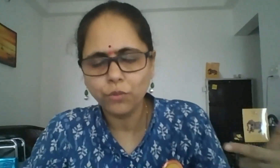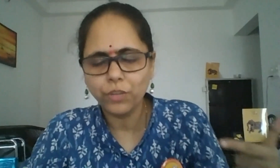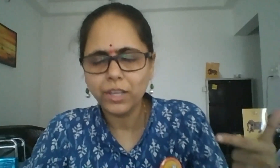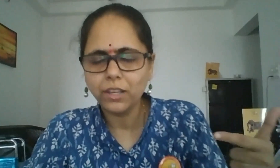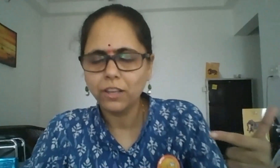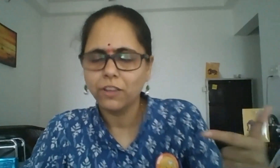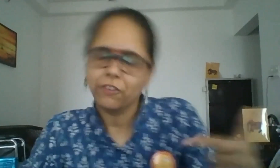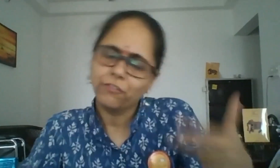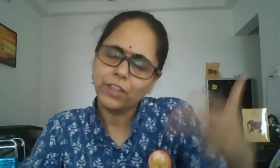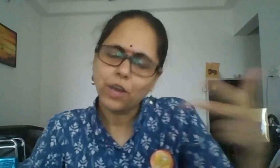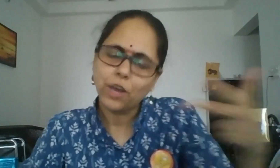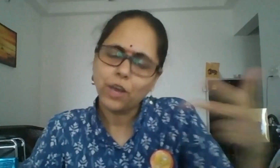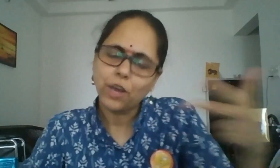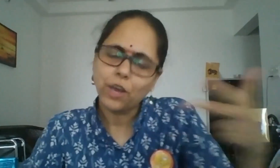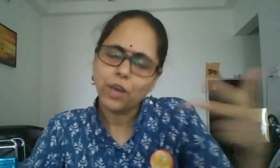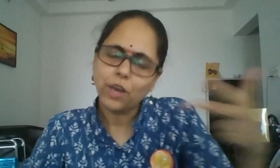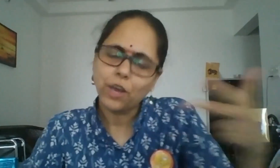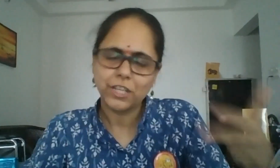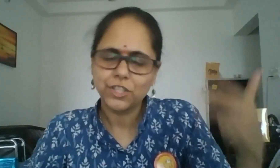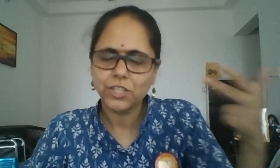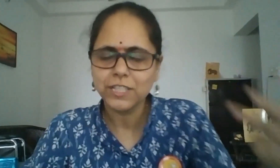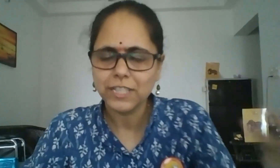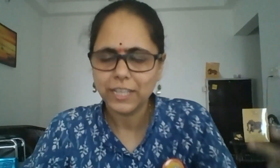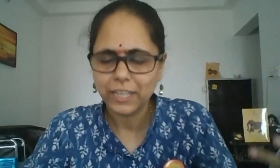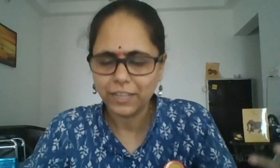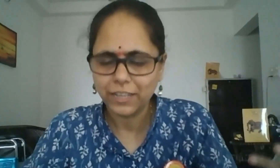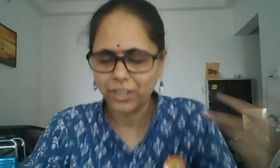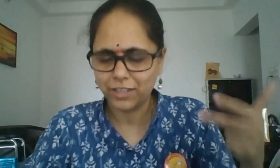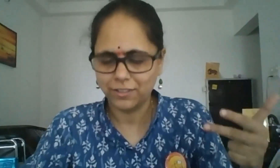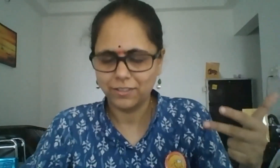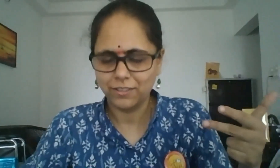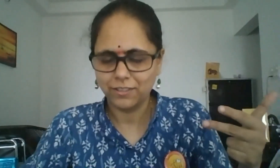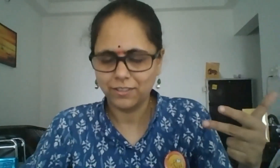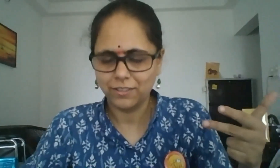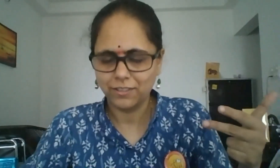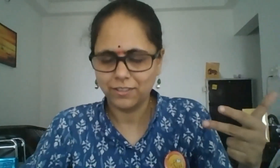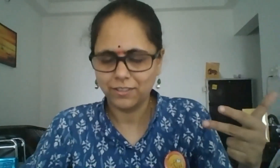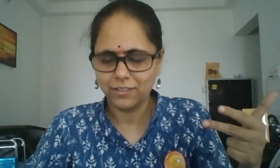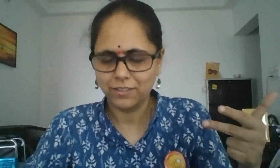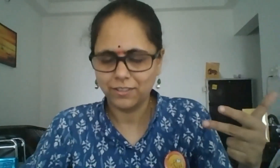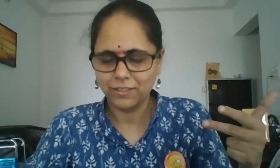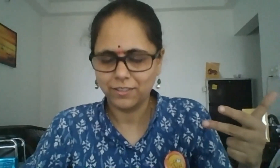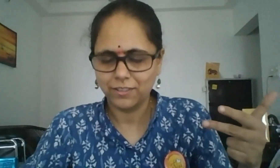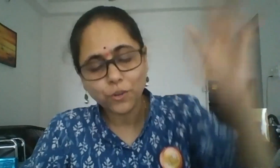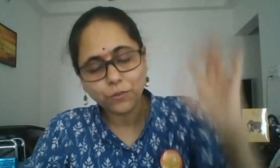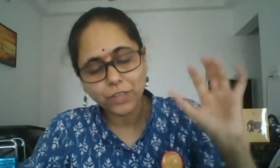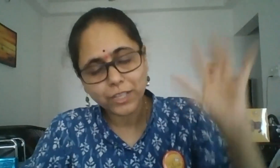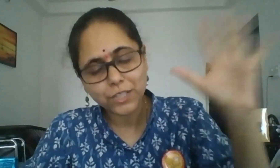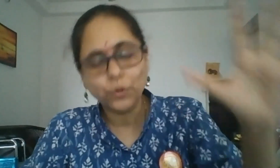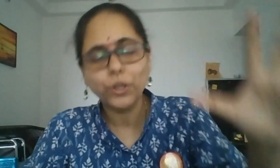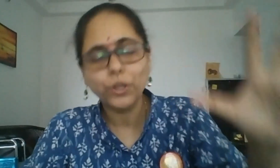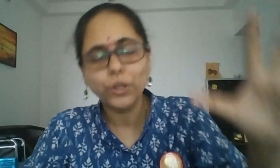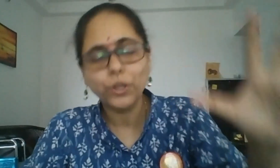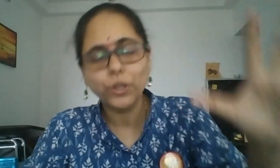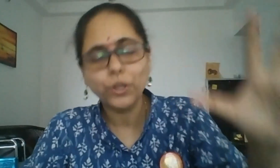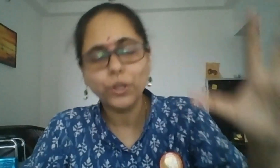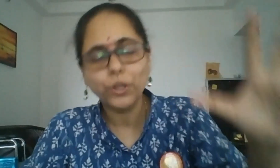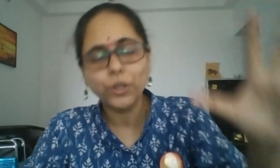will without any expectations in return. And the end result of the kids going is nothing but